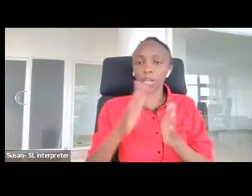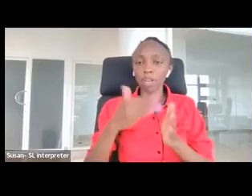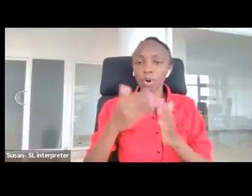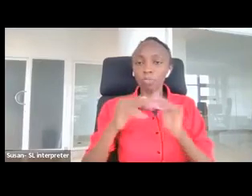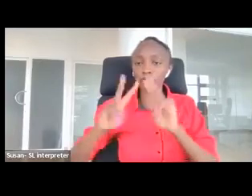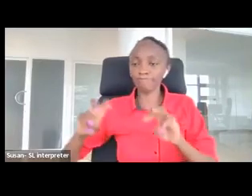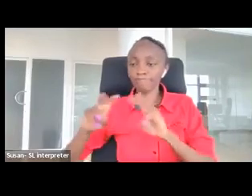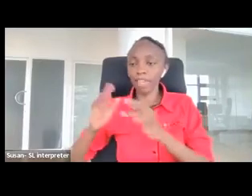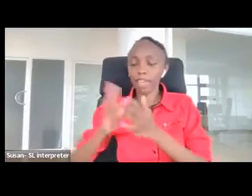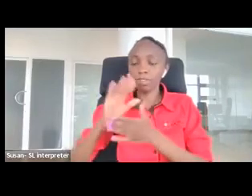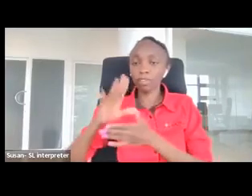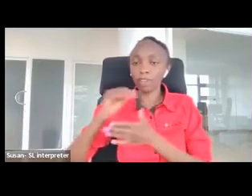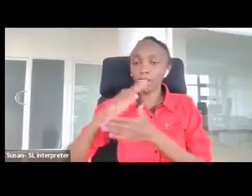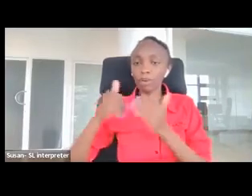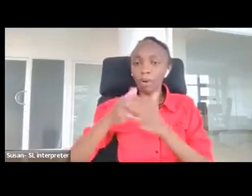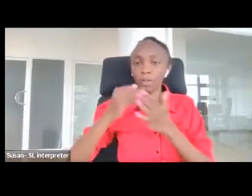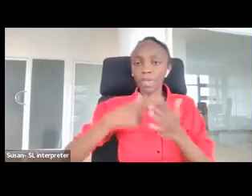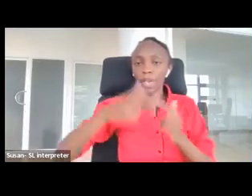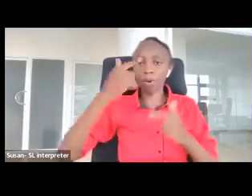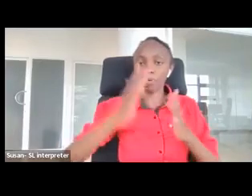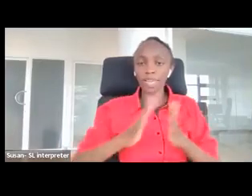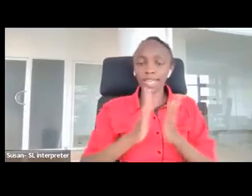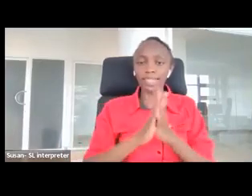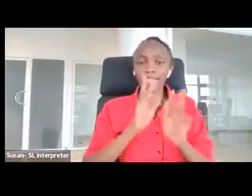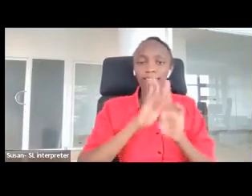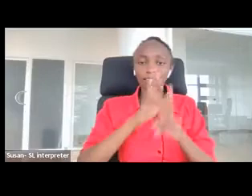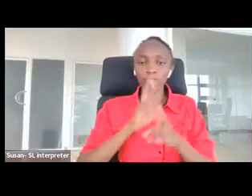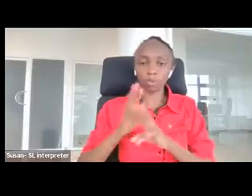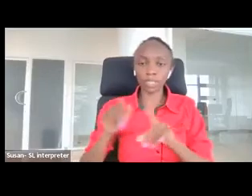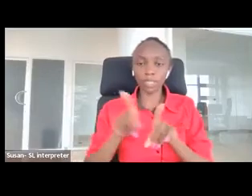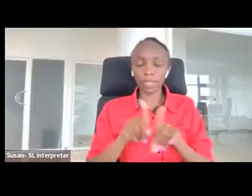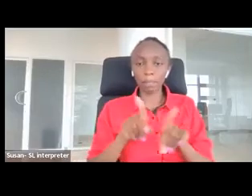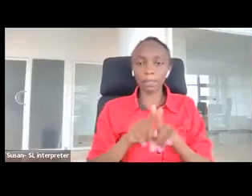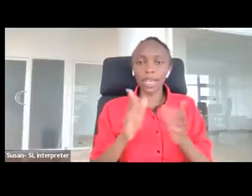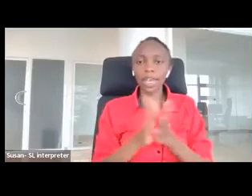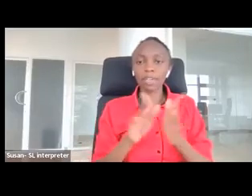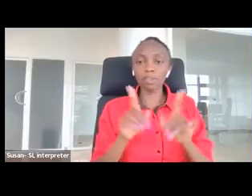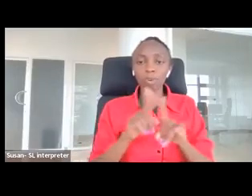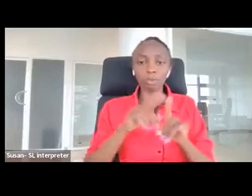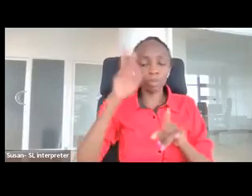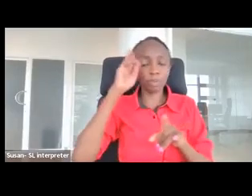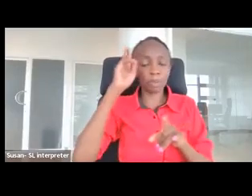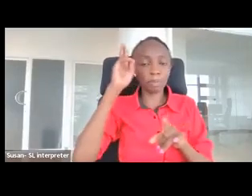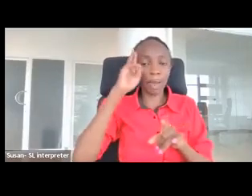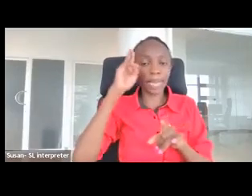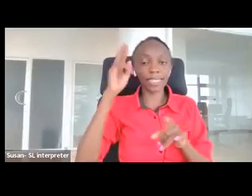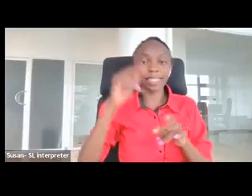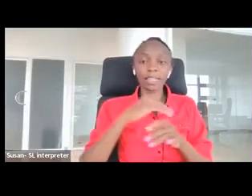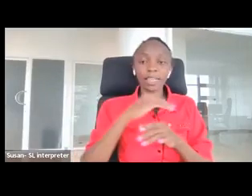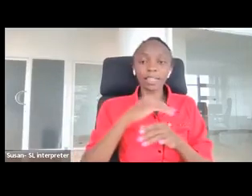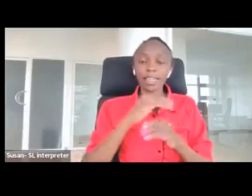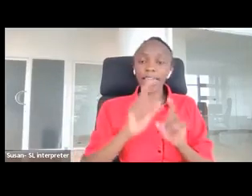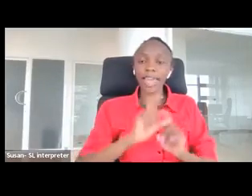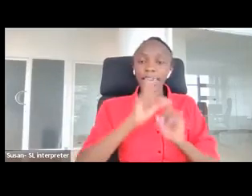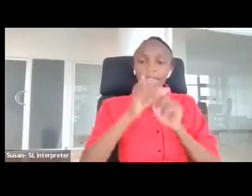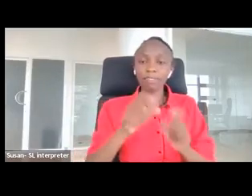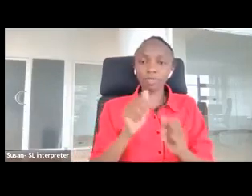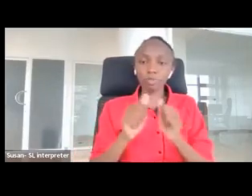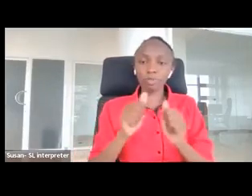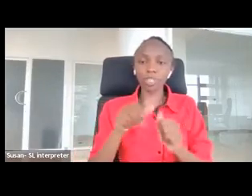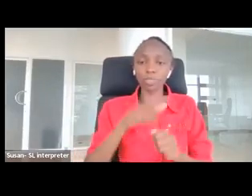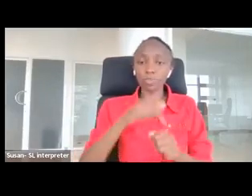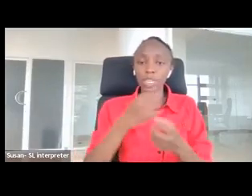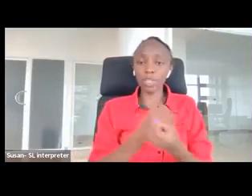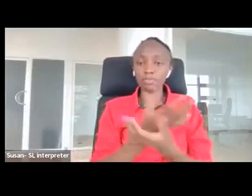winners and all the results. And just to remind us once again of the gifts that we are going to be giving to our winners, we have